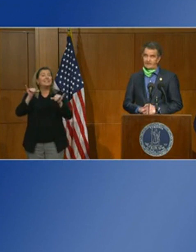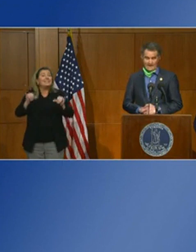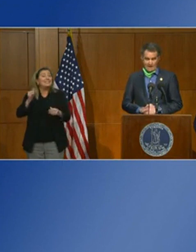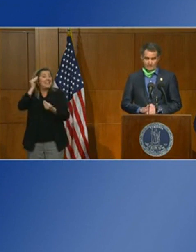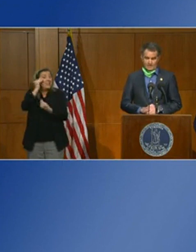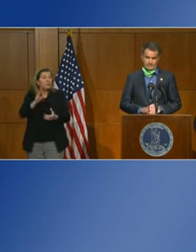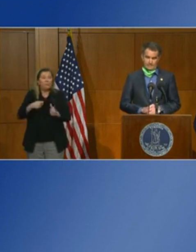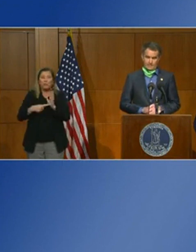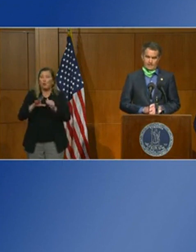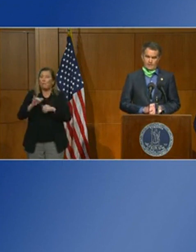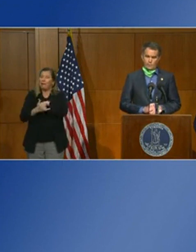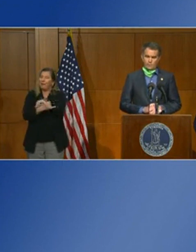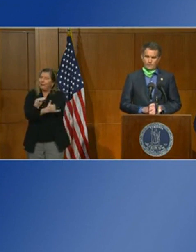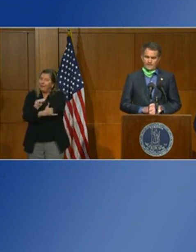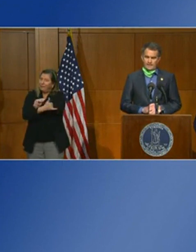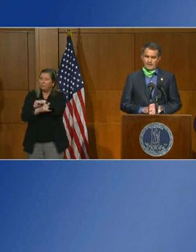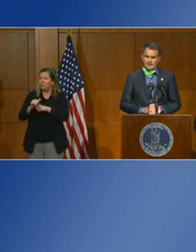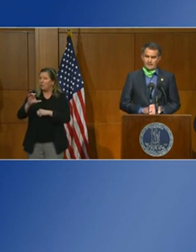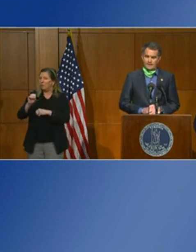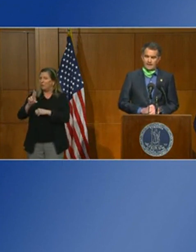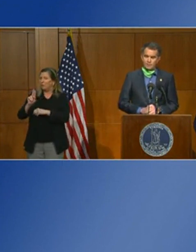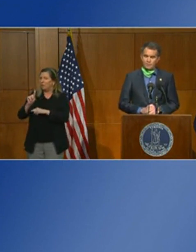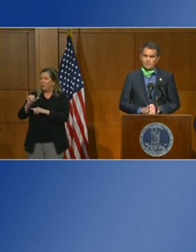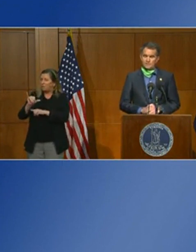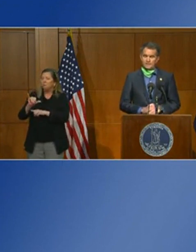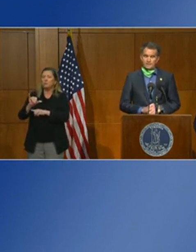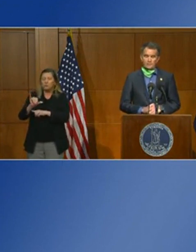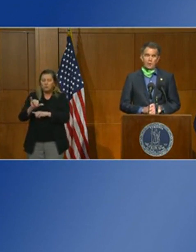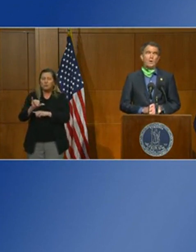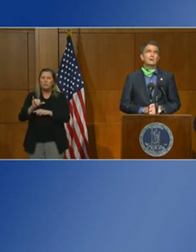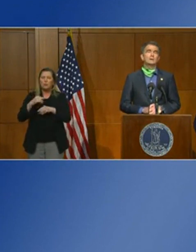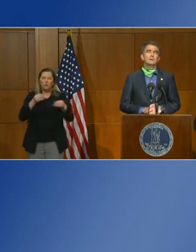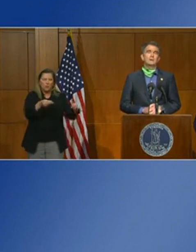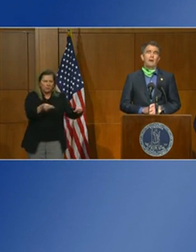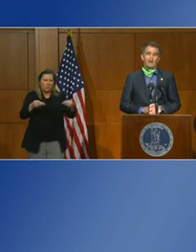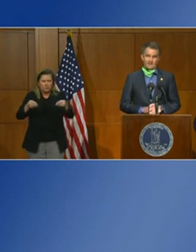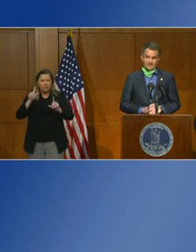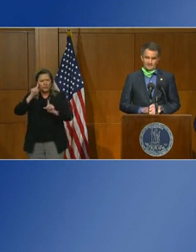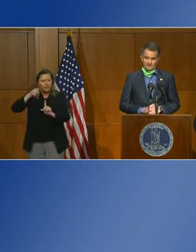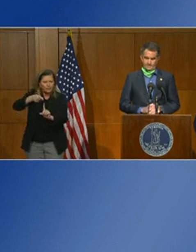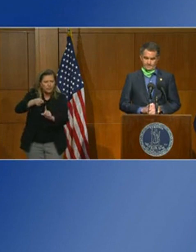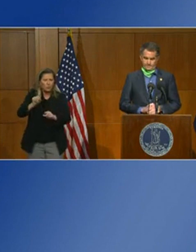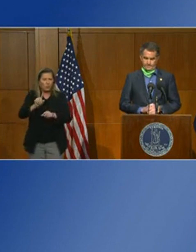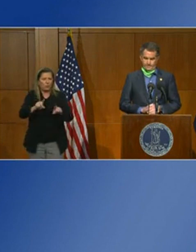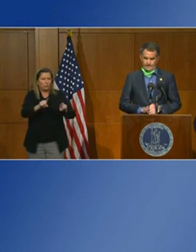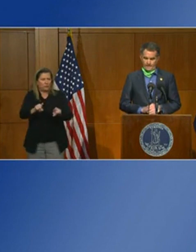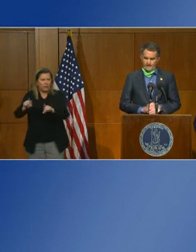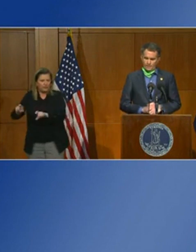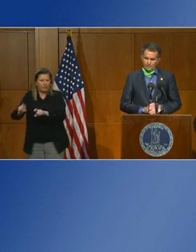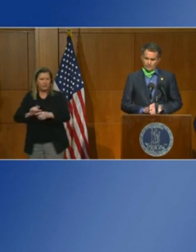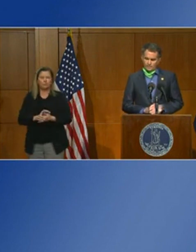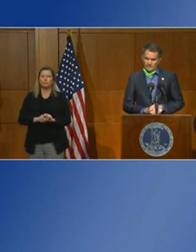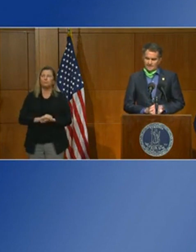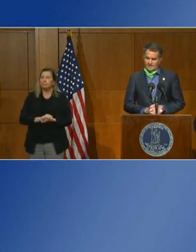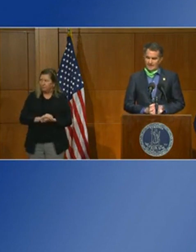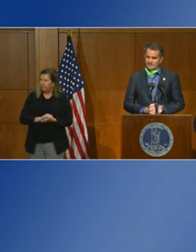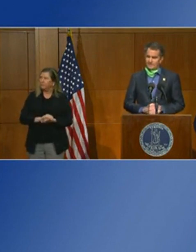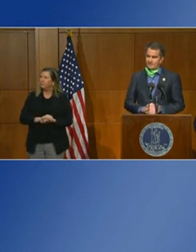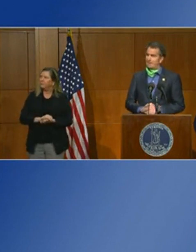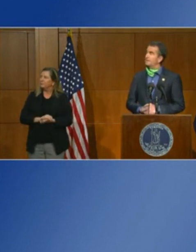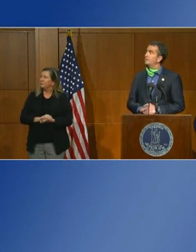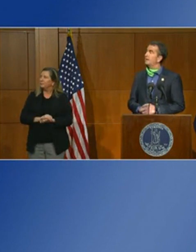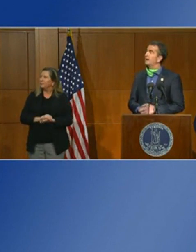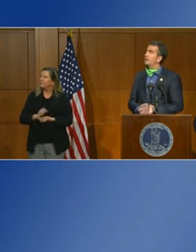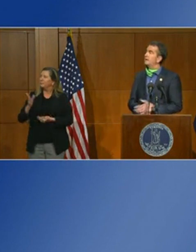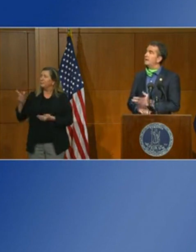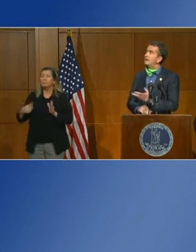by county. We're taking that data and using it to help target our testing. Here's a look at testing